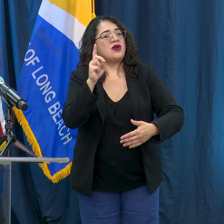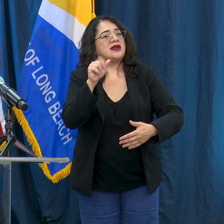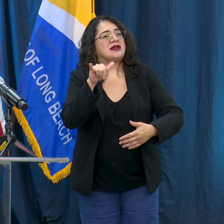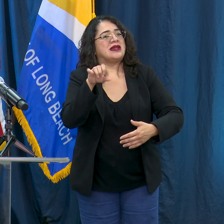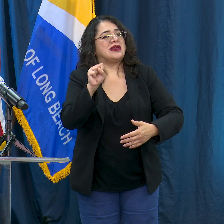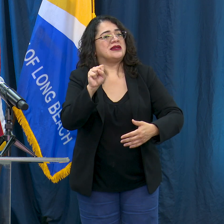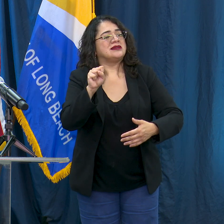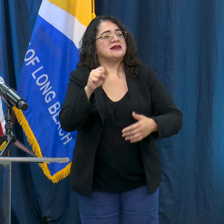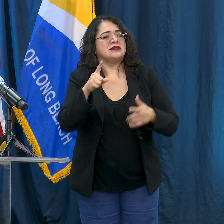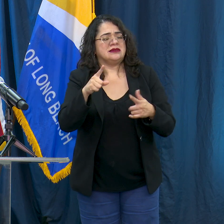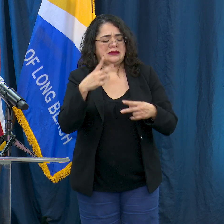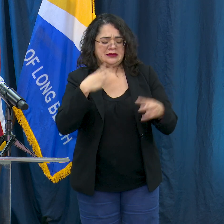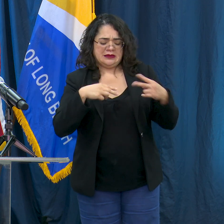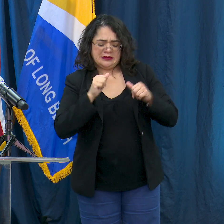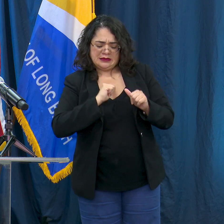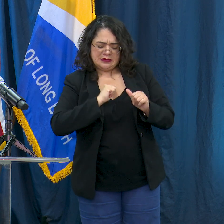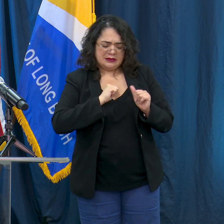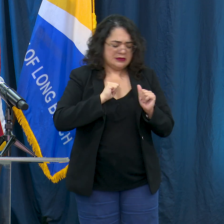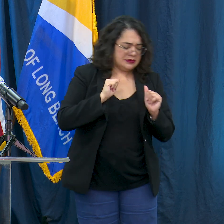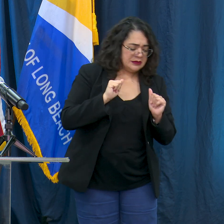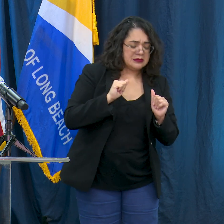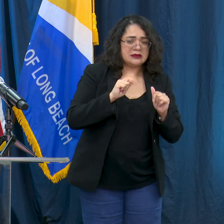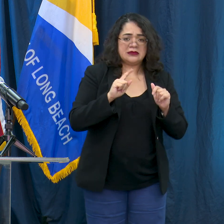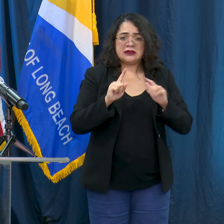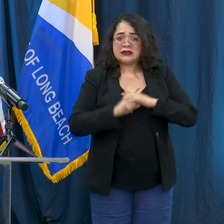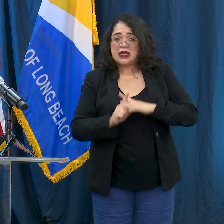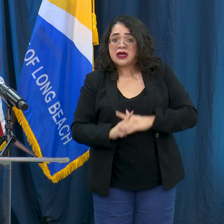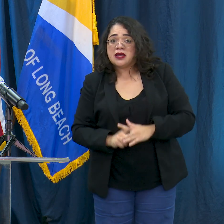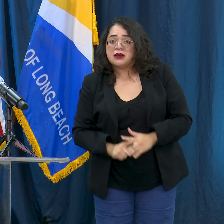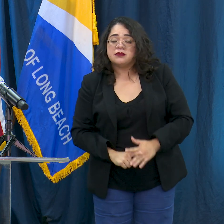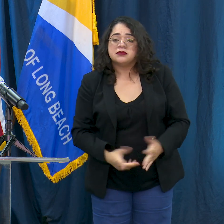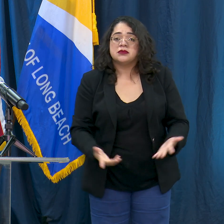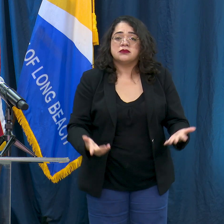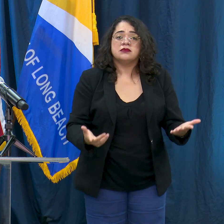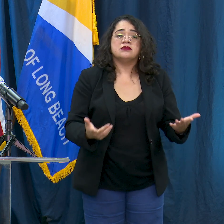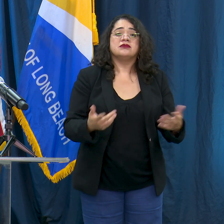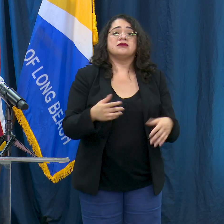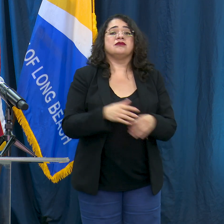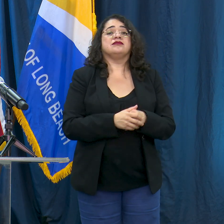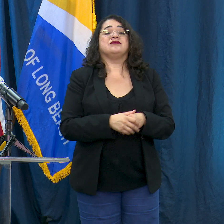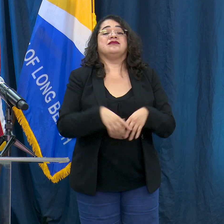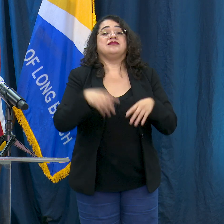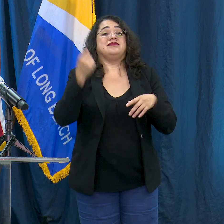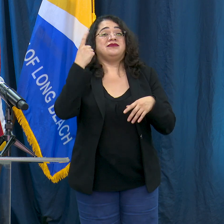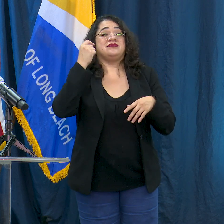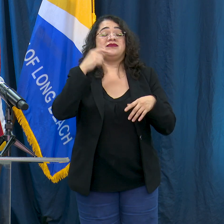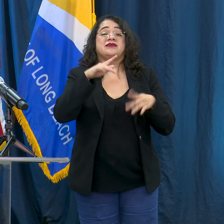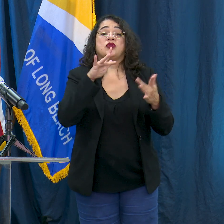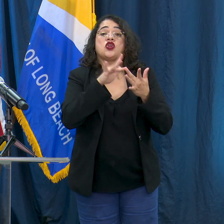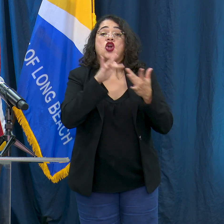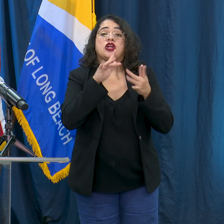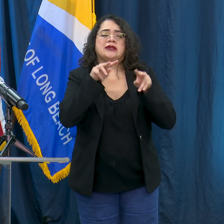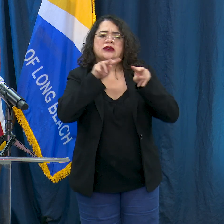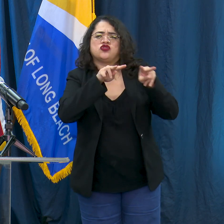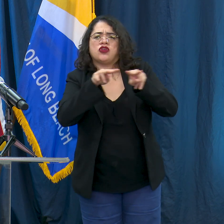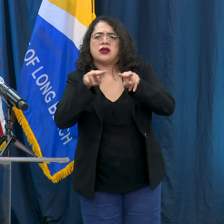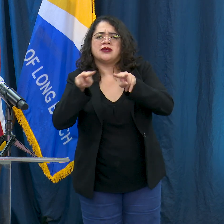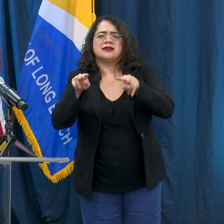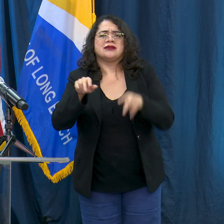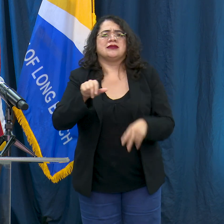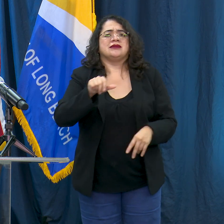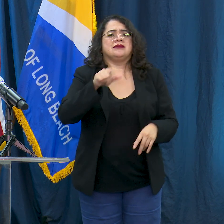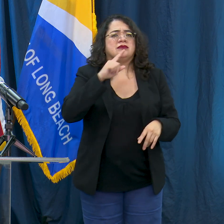monitor yourself for symptoms. The ability of public health professionals to conduct contact tracing of individuals who attend